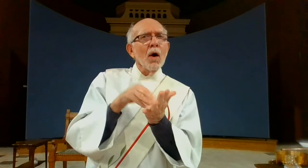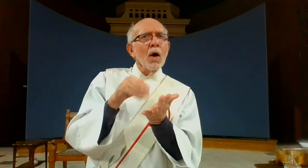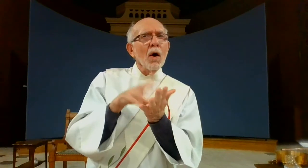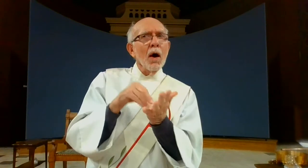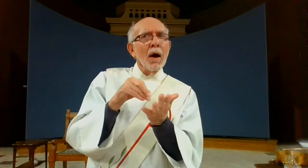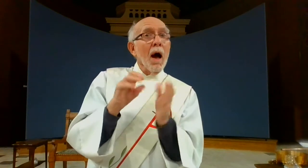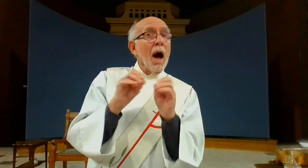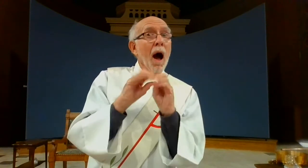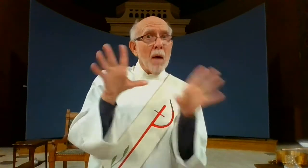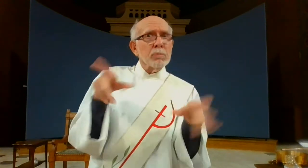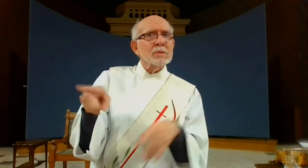and to learn.